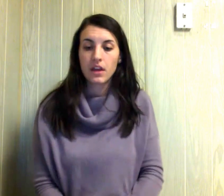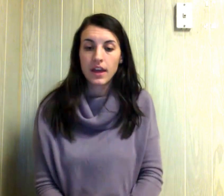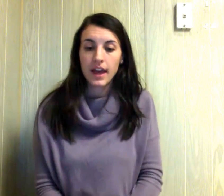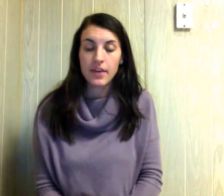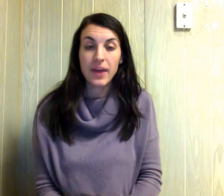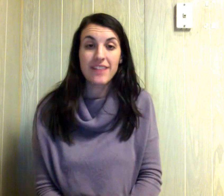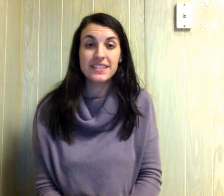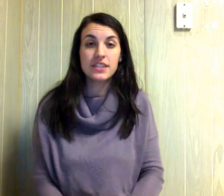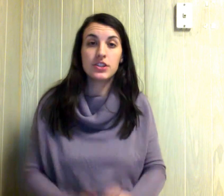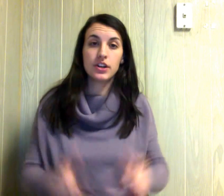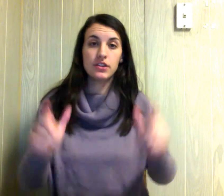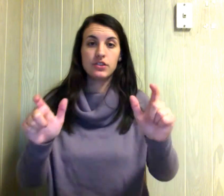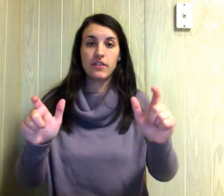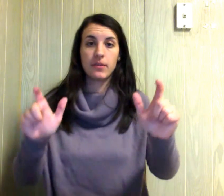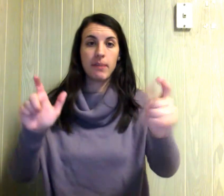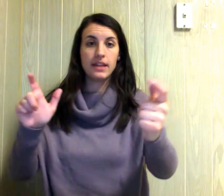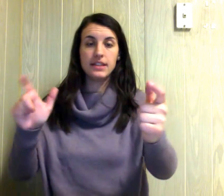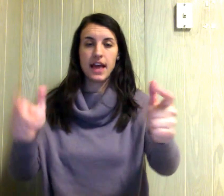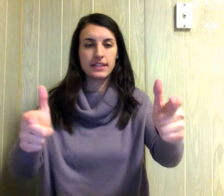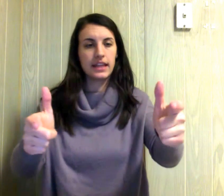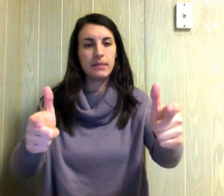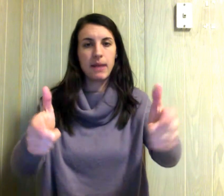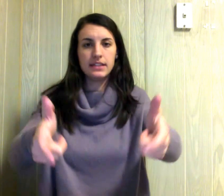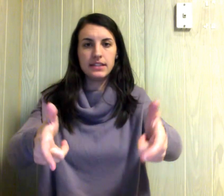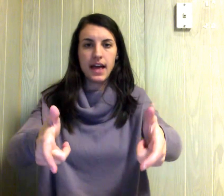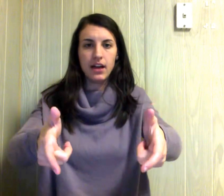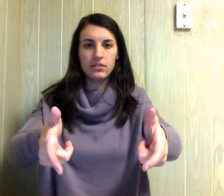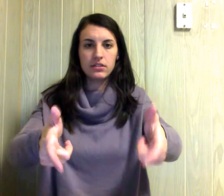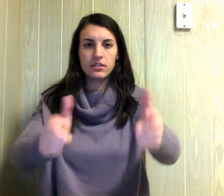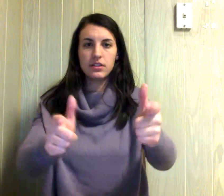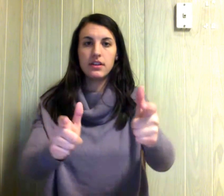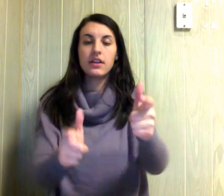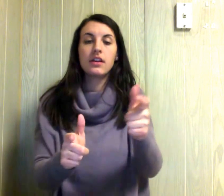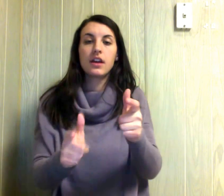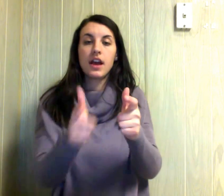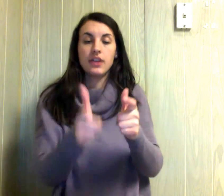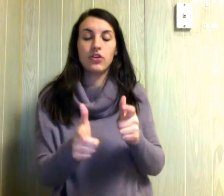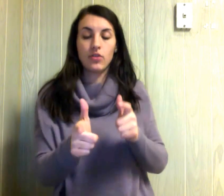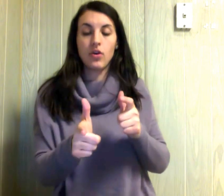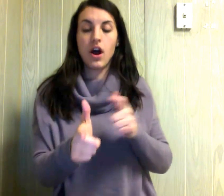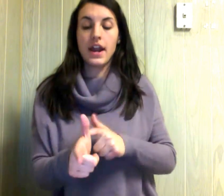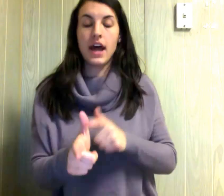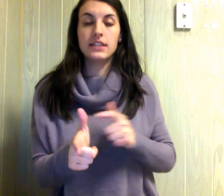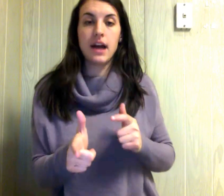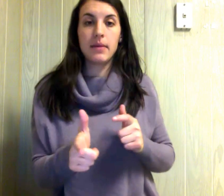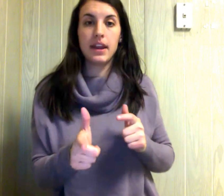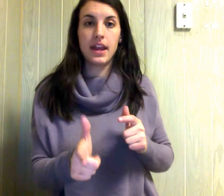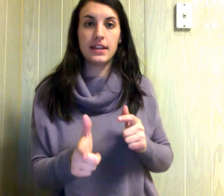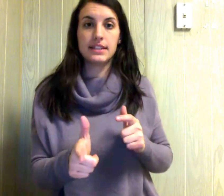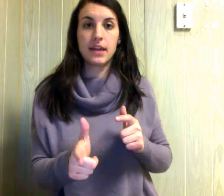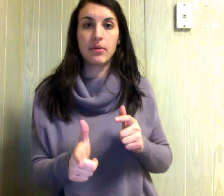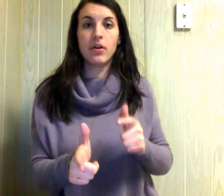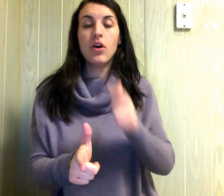Okay, then we have sister. So you have your slightly bent L's, and your non-dominant hand is stable, while